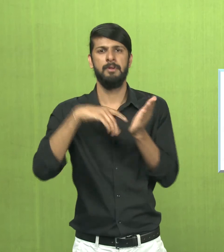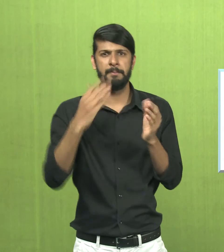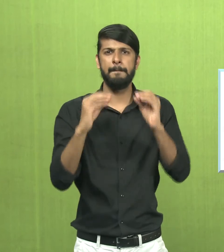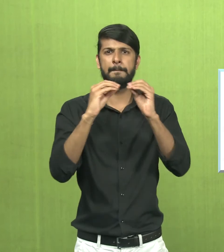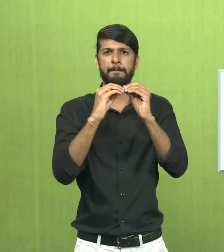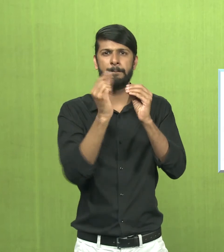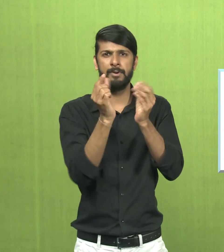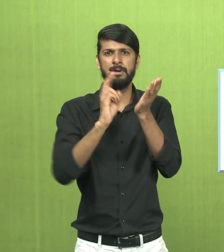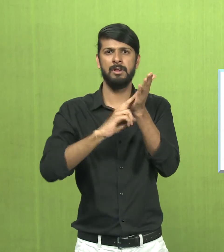Bundi,